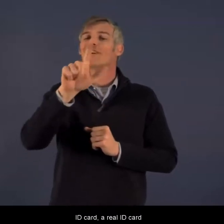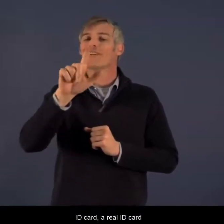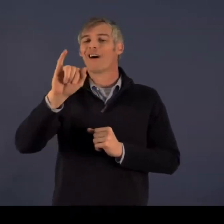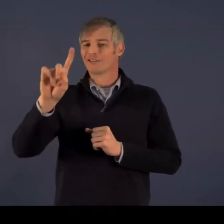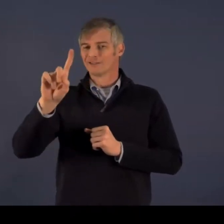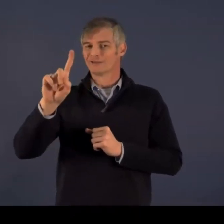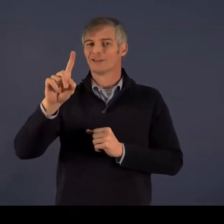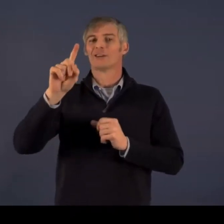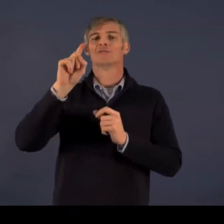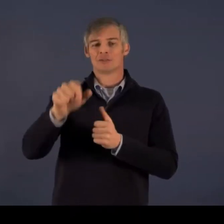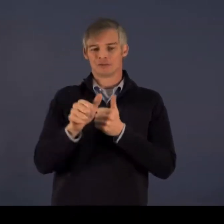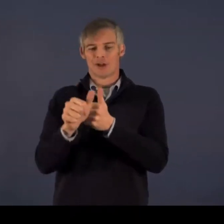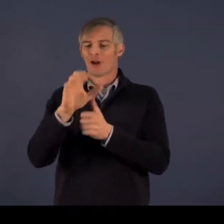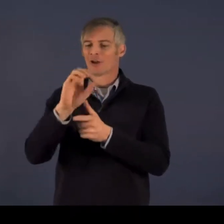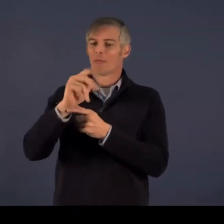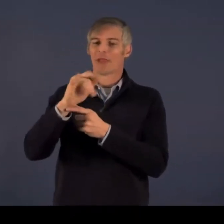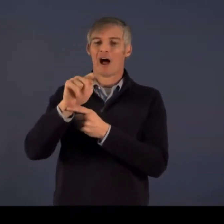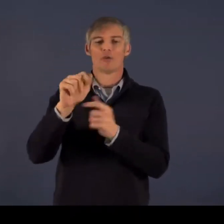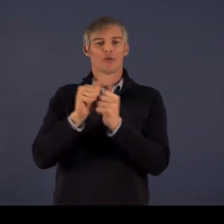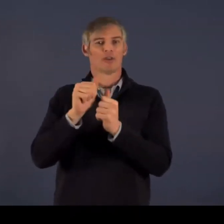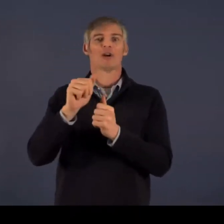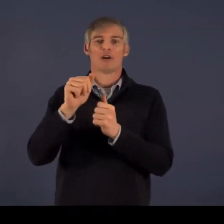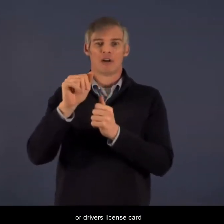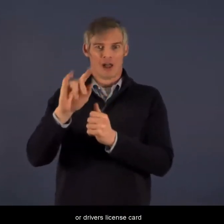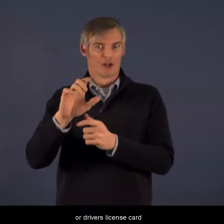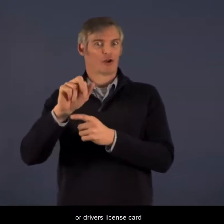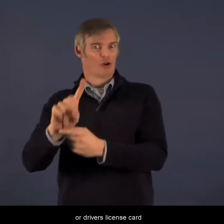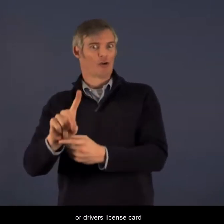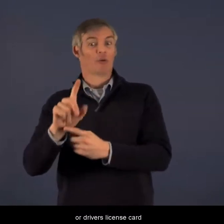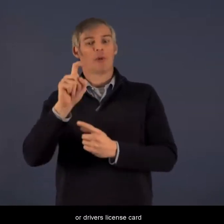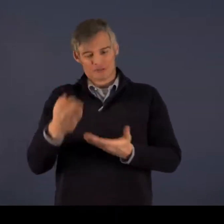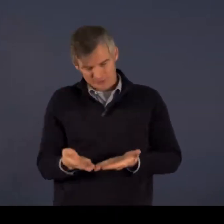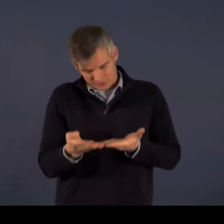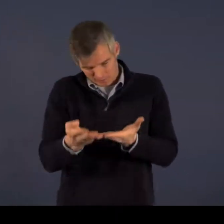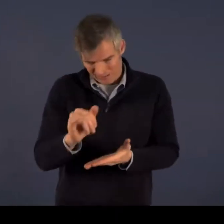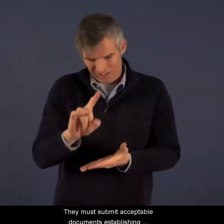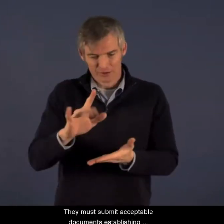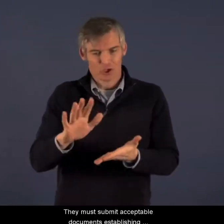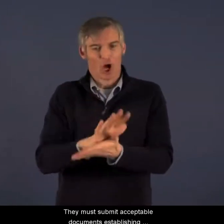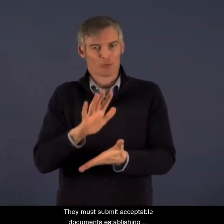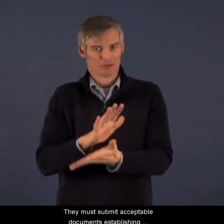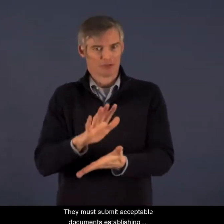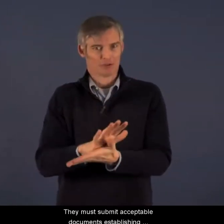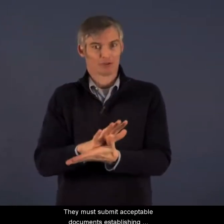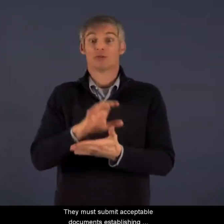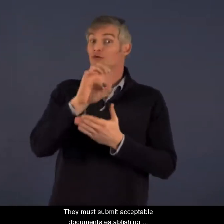card, a complaint ID or driver's license card, they must submit acceptable